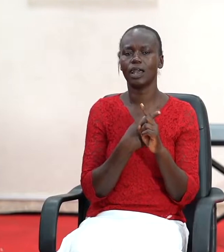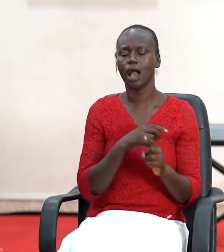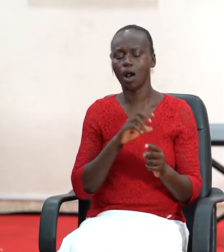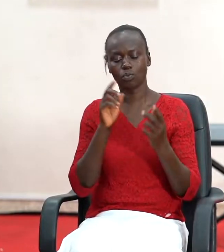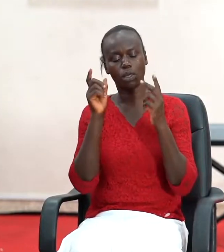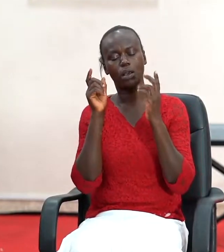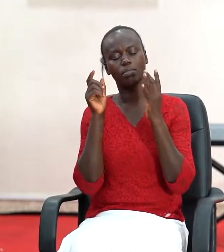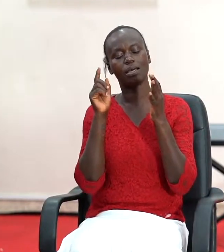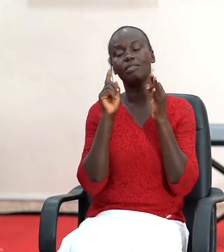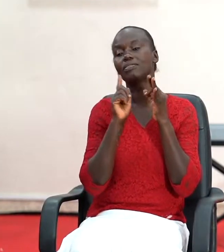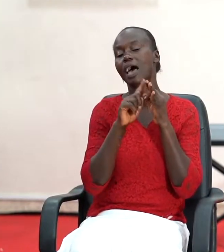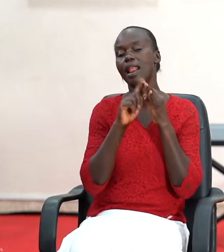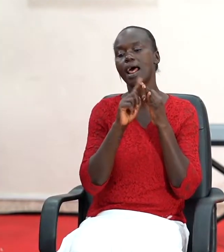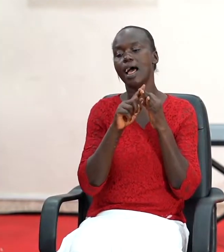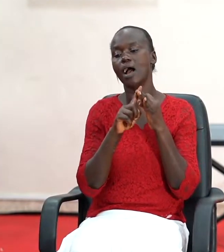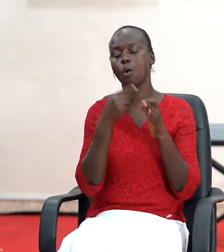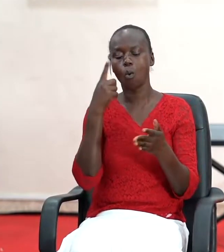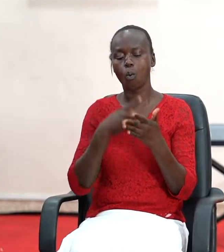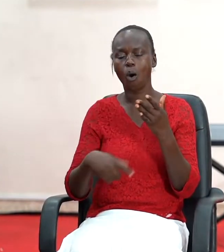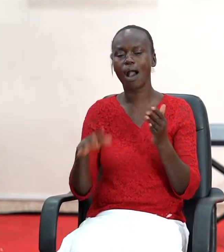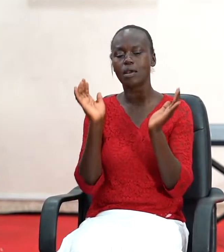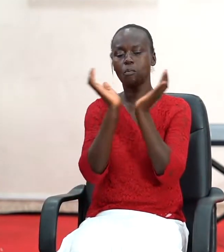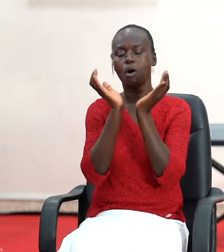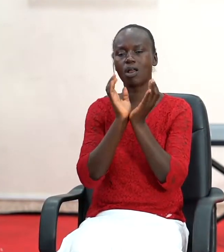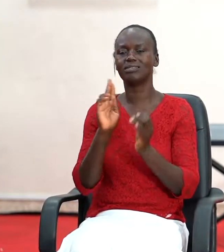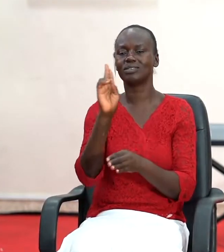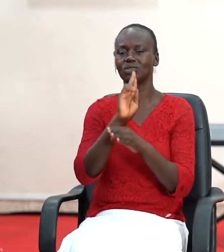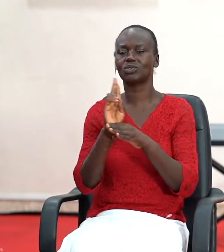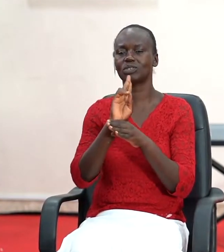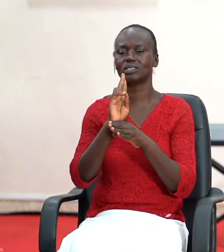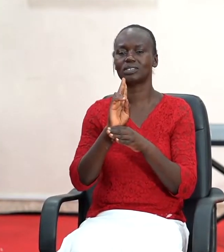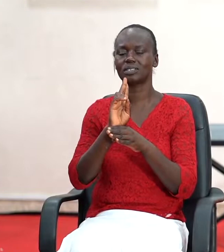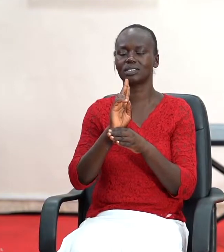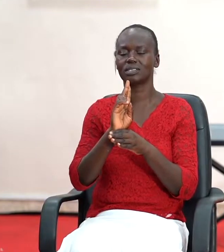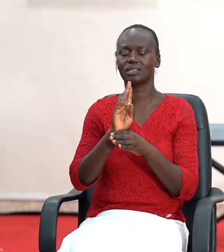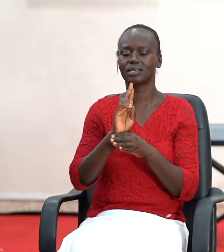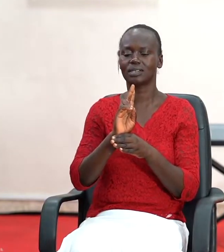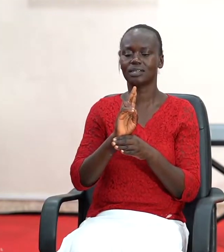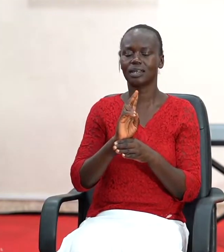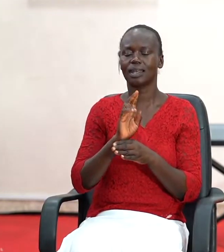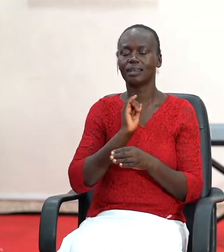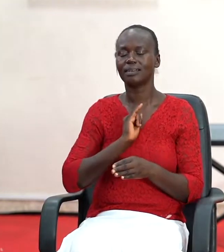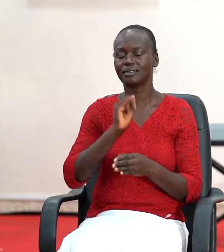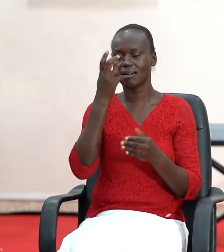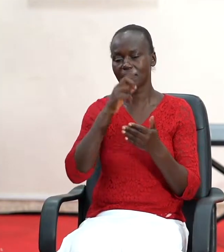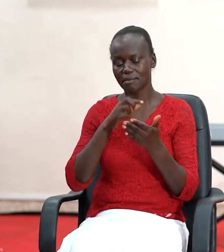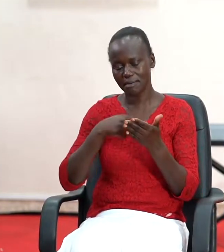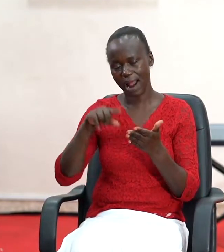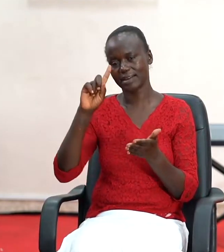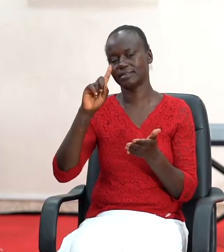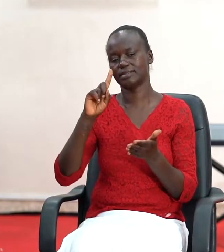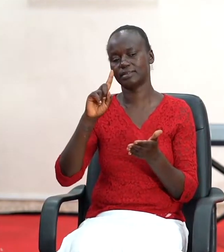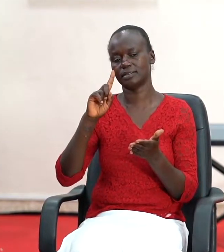na hii church ya Philippi. Wadi ya tatu yenye anasema ni right ama just.